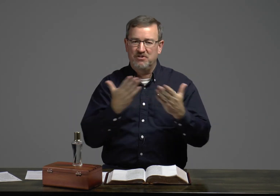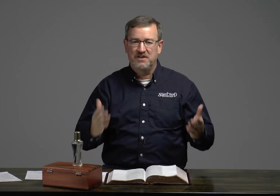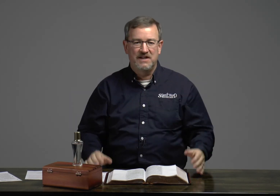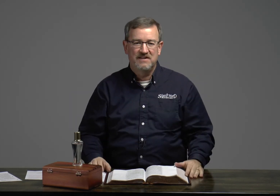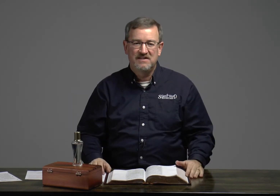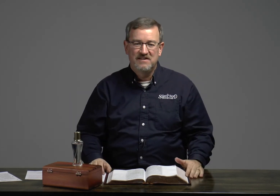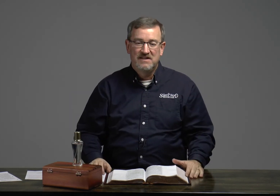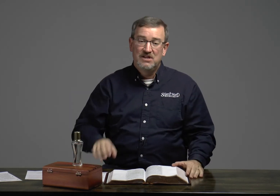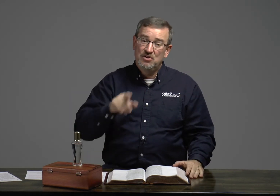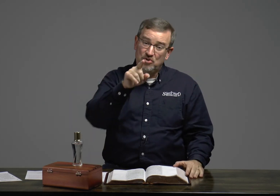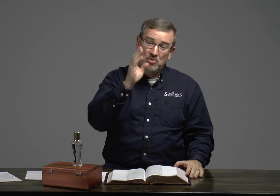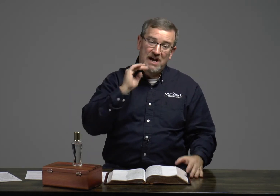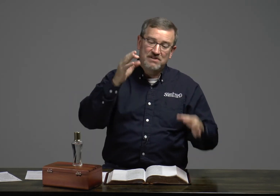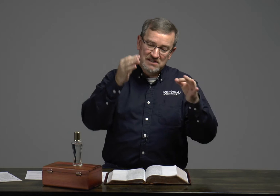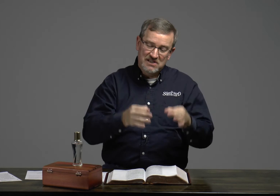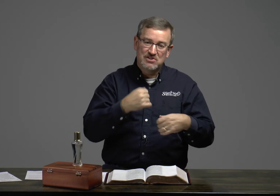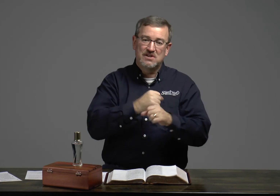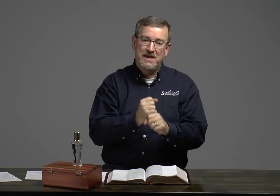everything. You will have a decision to make.